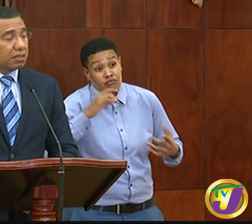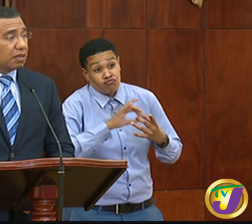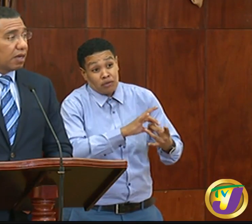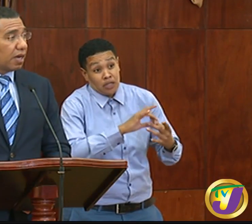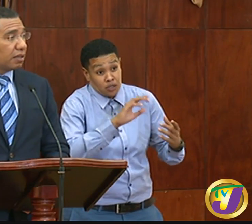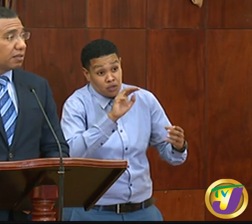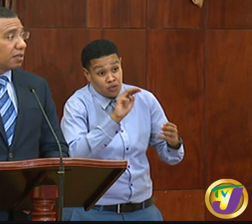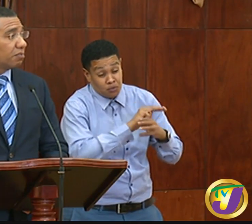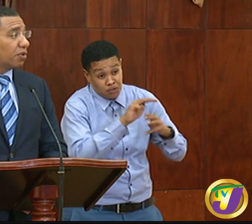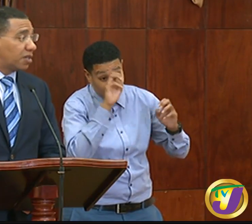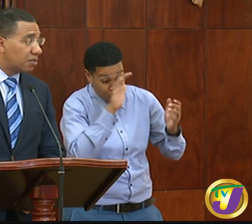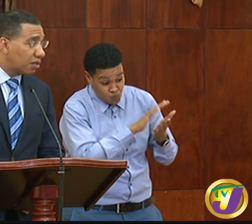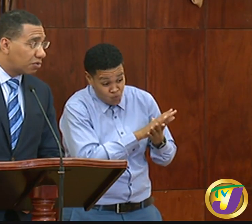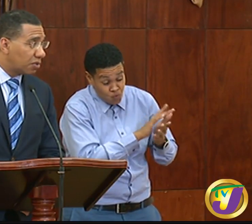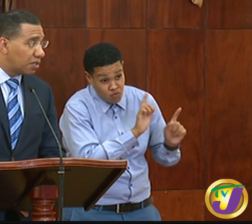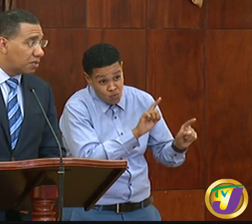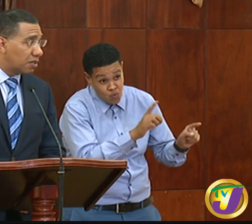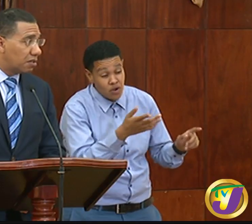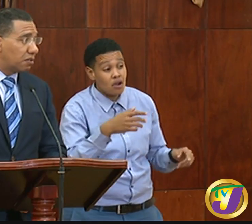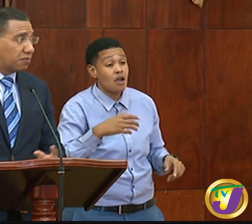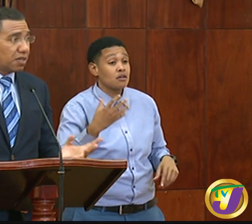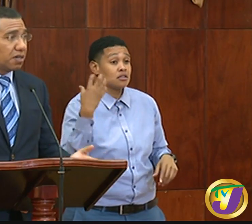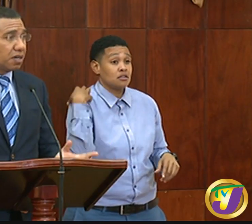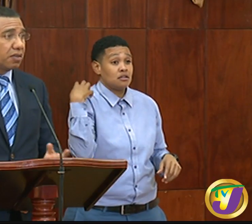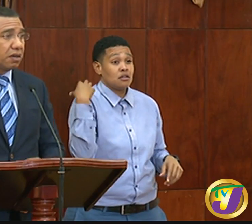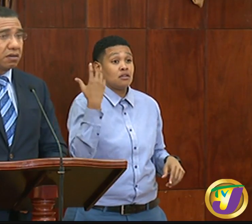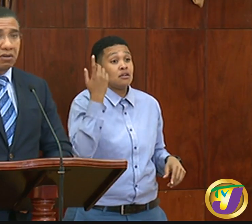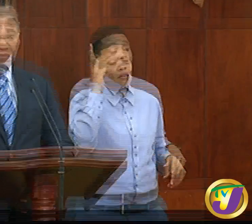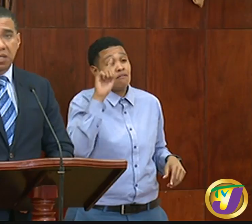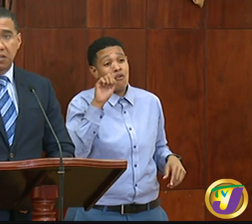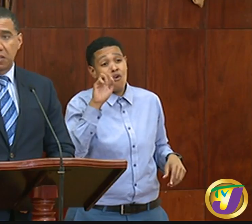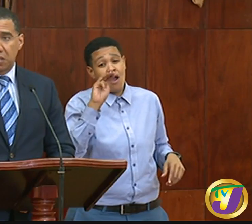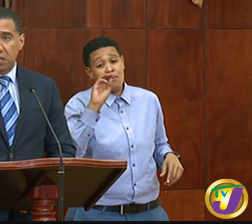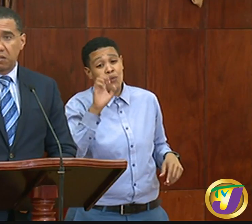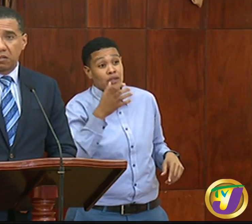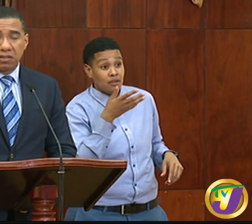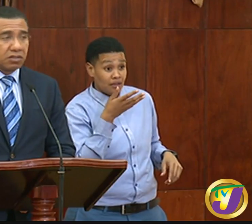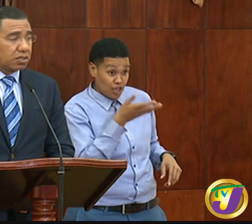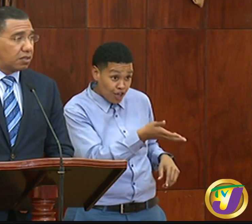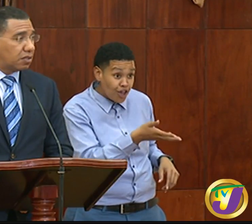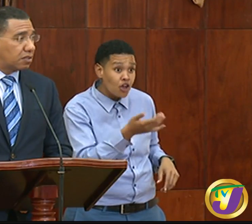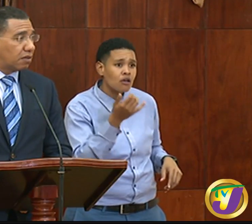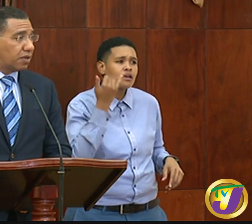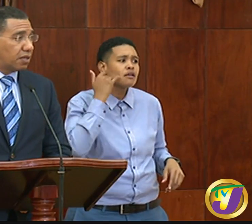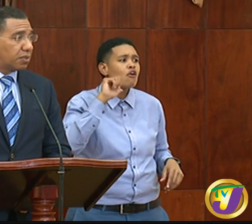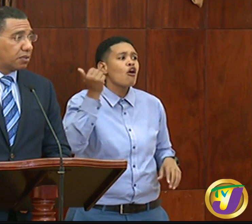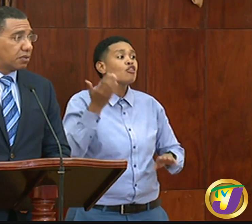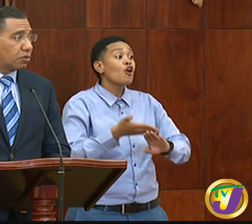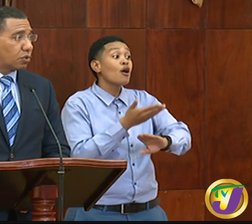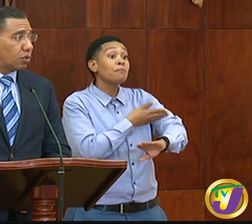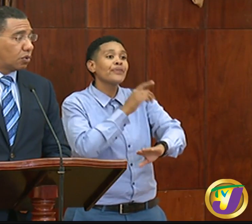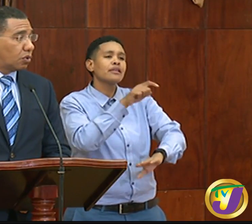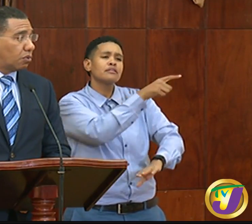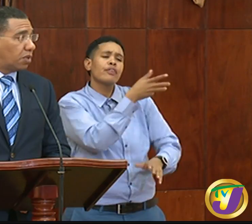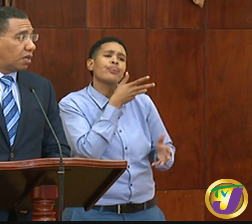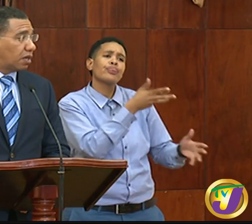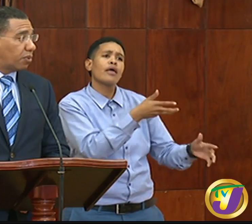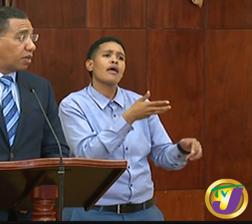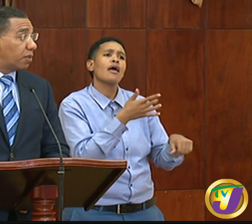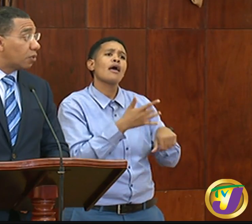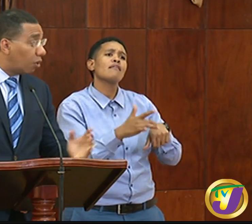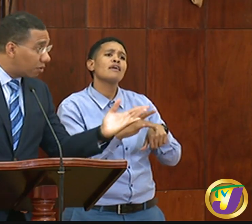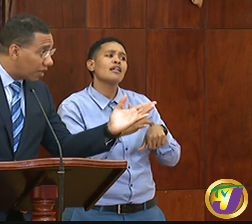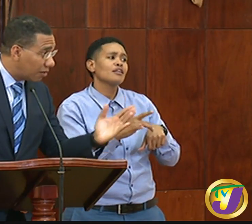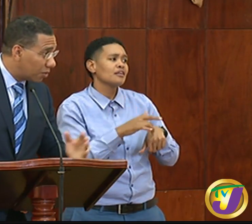matter, and the Permanent Secretary is here. If there are other updates needed, she is available to make